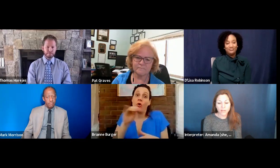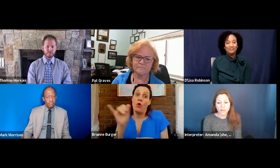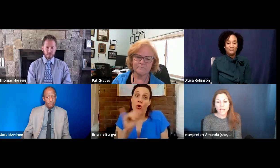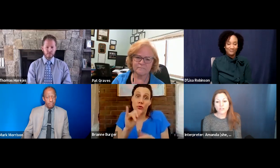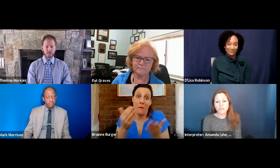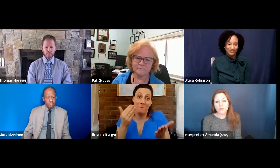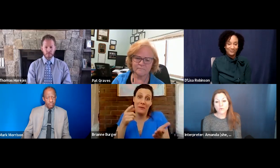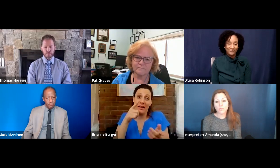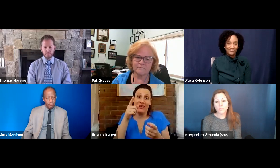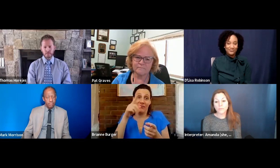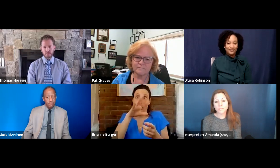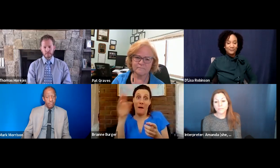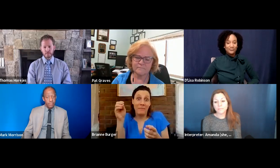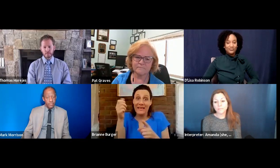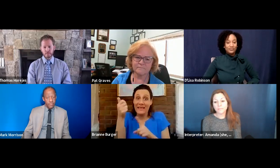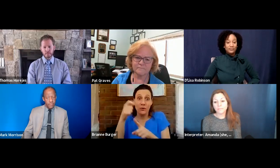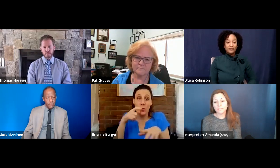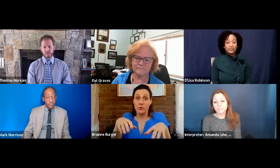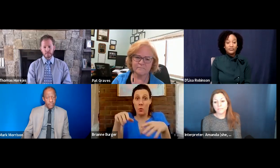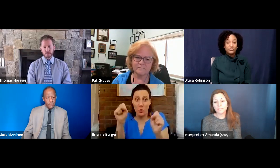off. And so